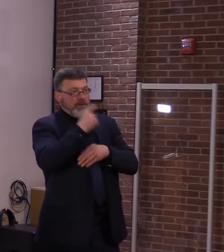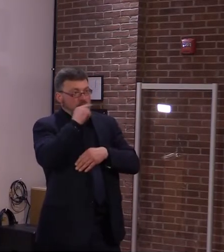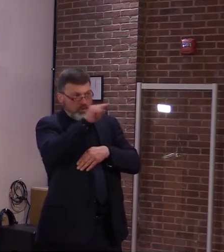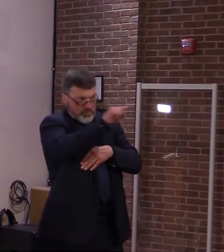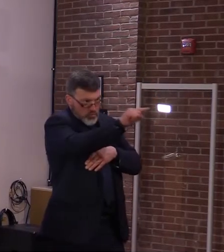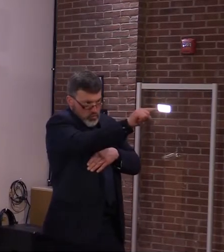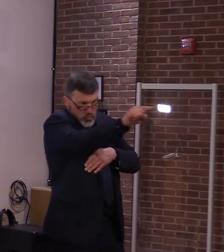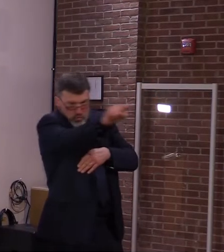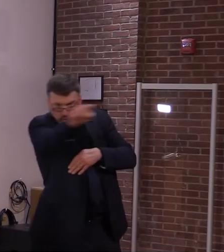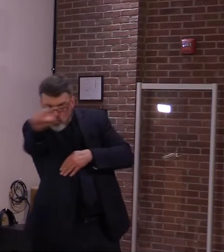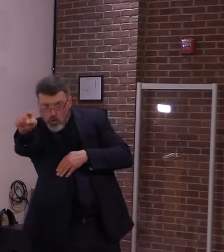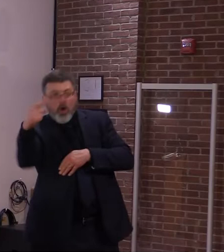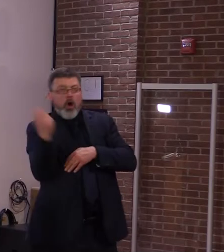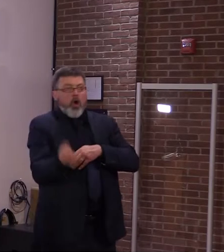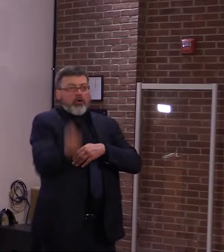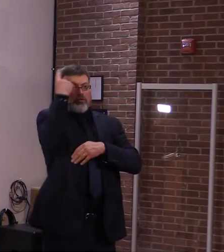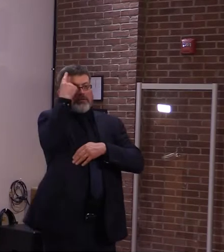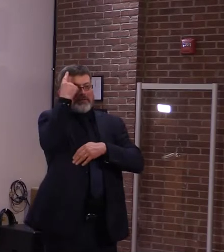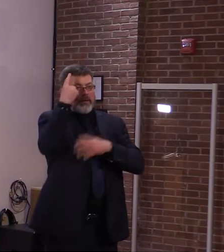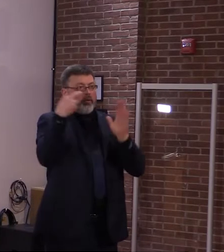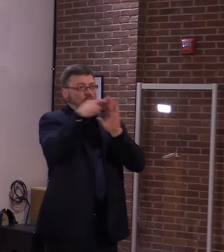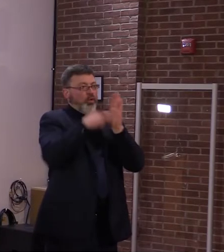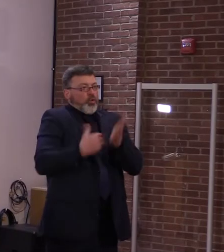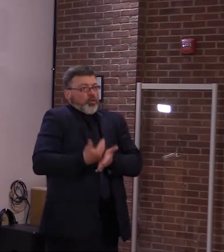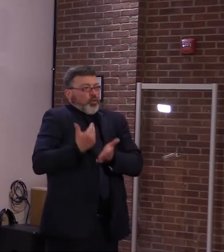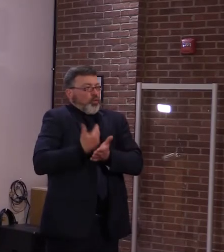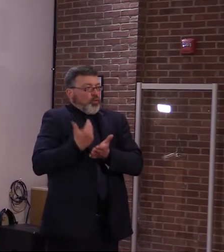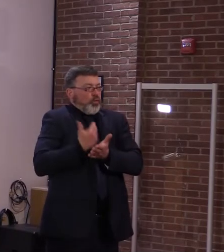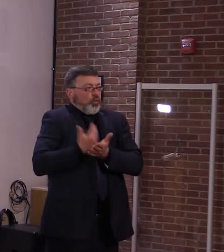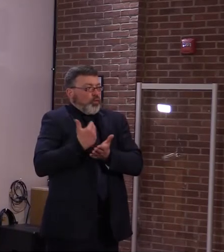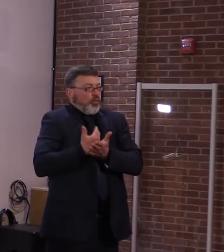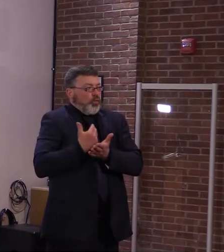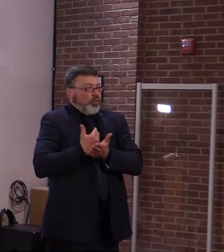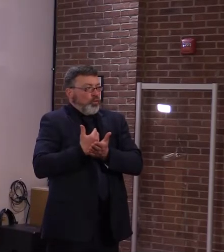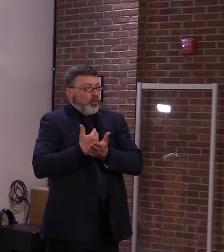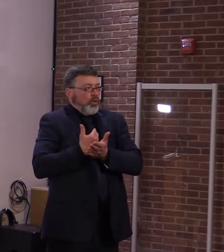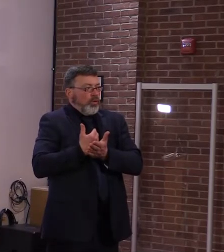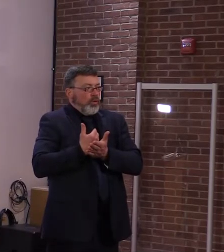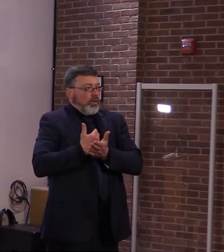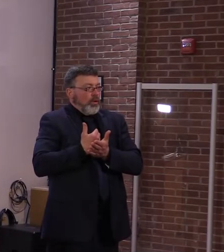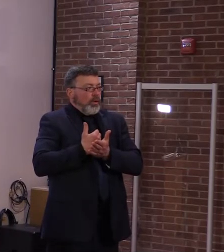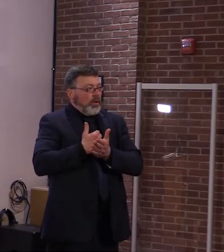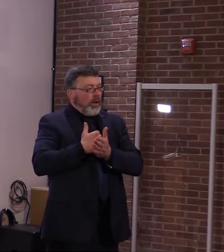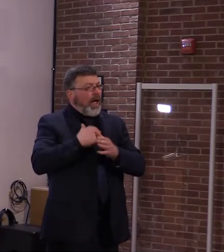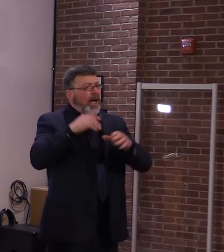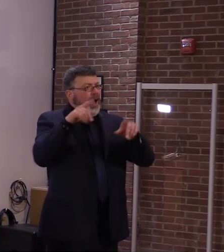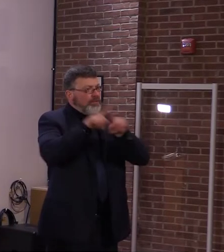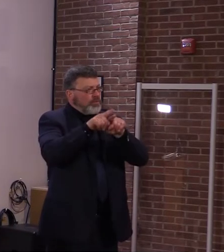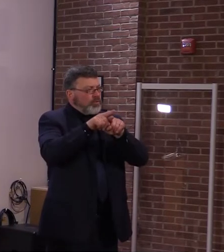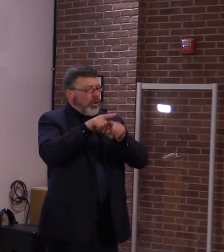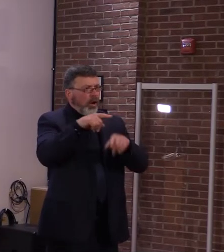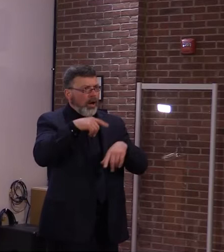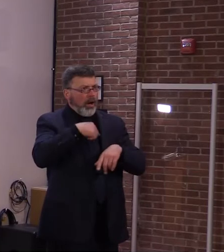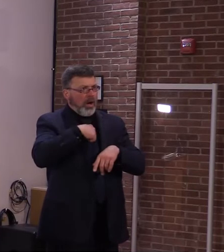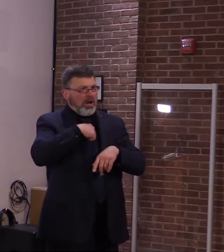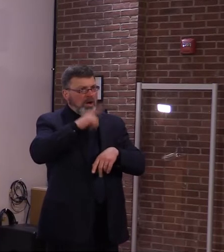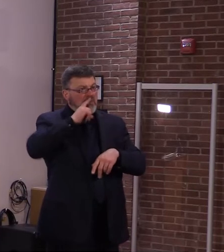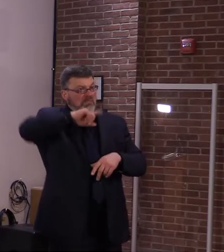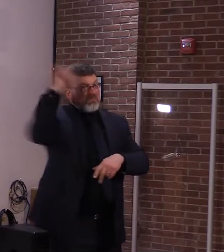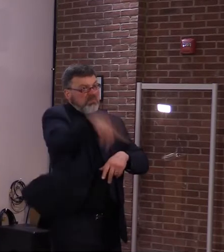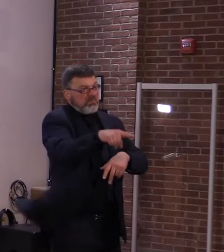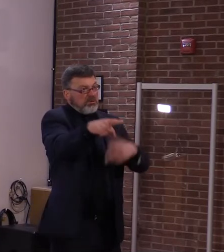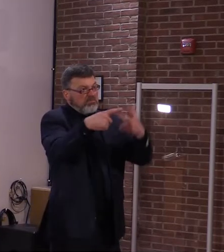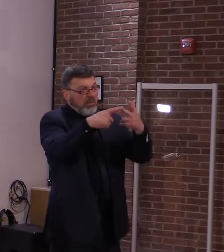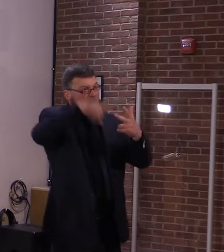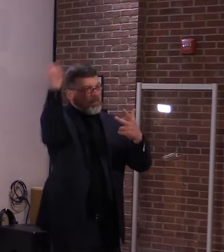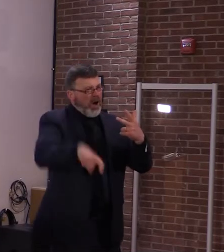up. Secondly, we're not forcing anyone to have the Johnson & Johnson. I had Johnson &